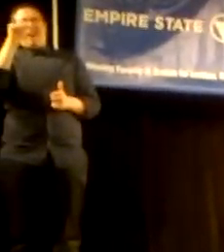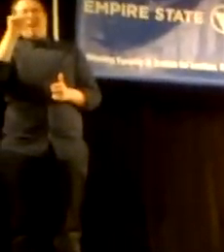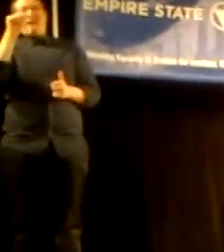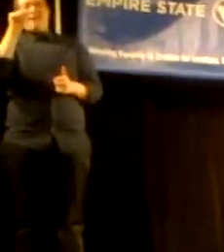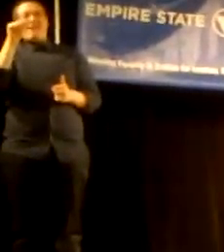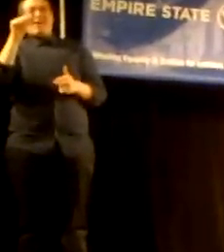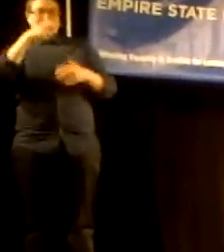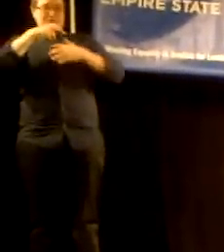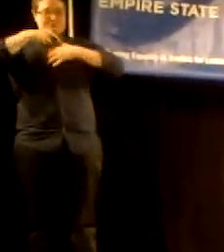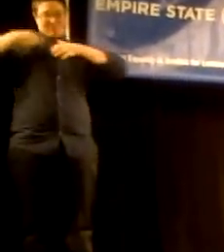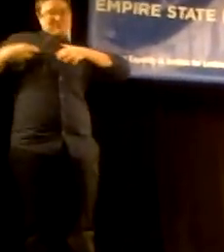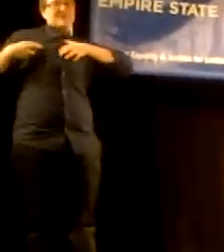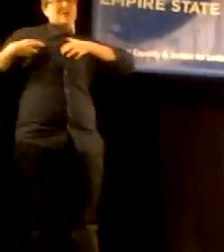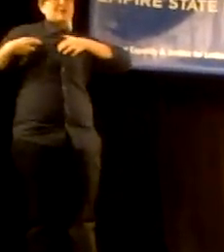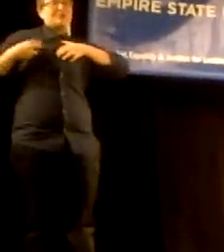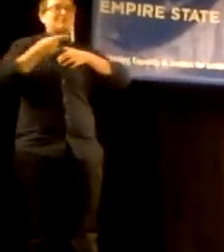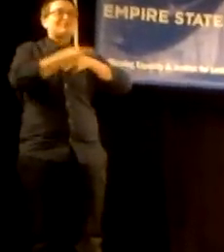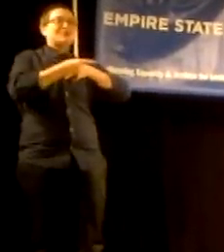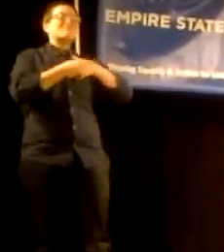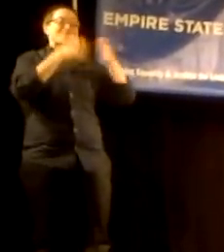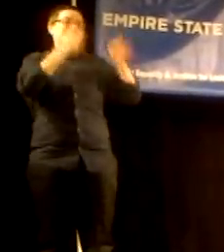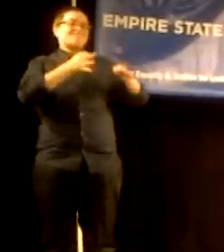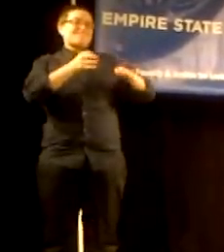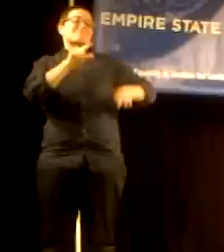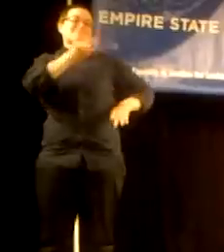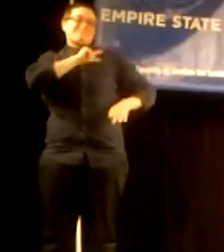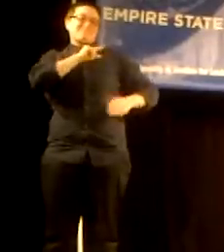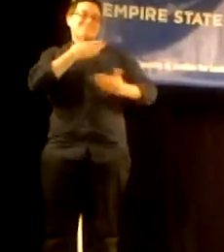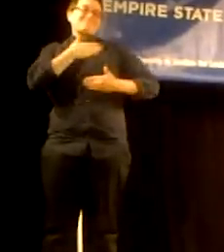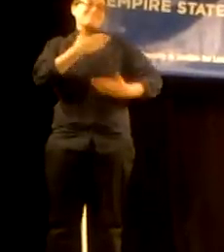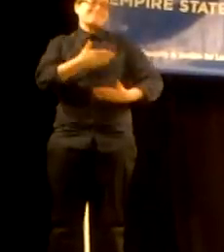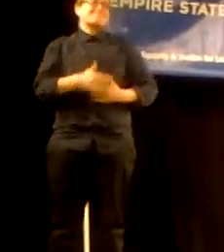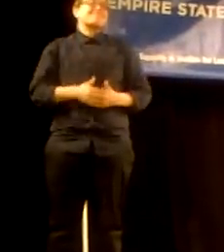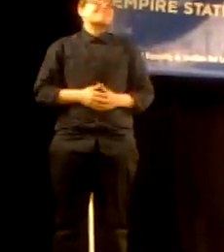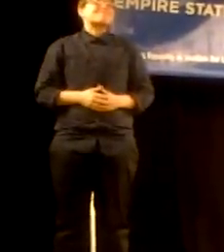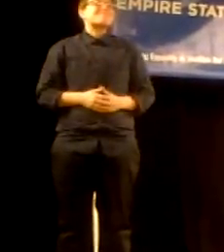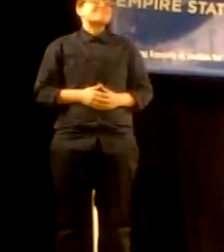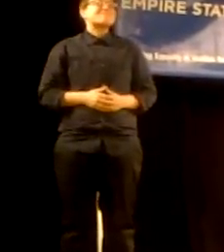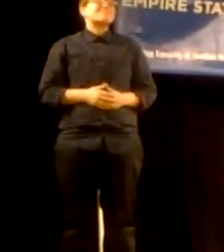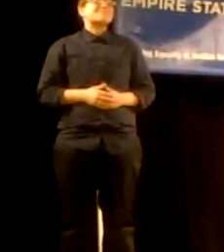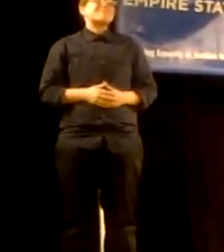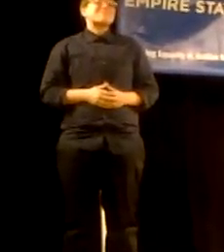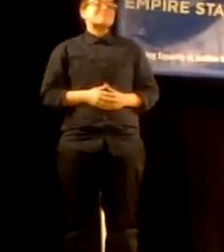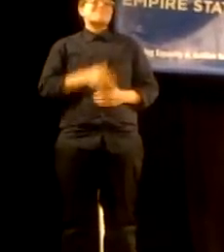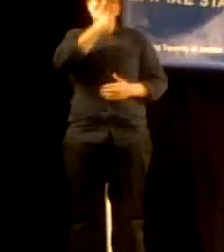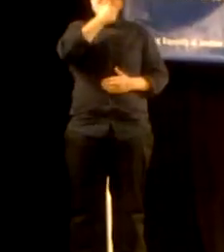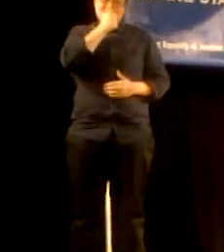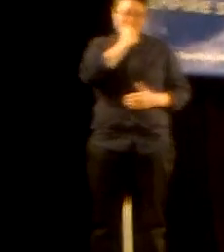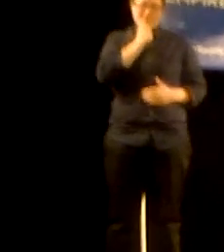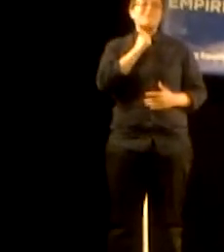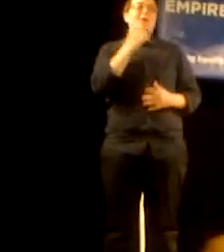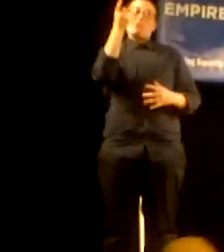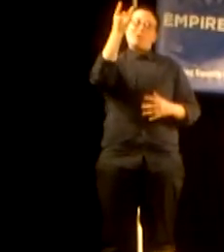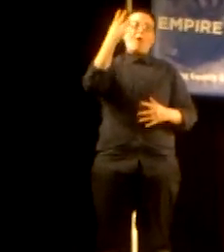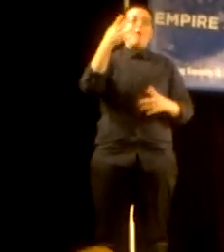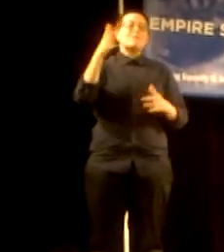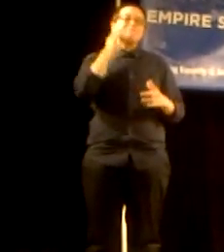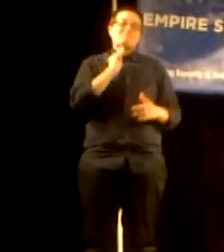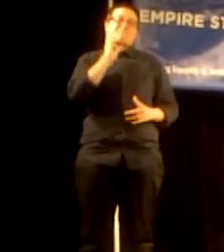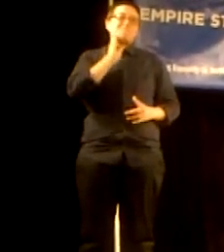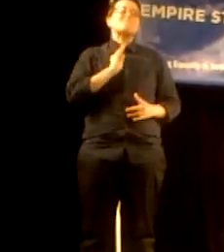C.C. pled guilty. She survived the kind of violent attacks so many trans women of color don't,